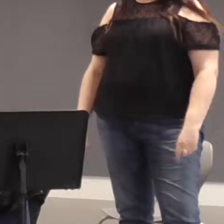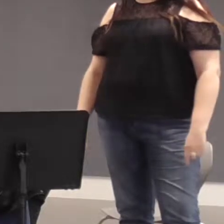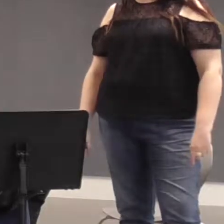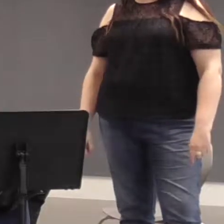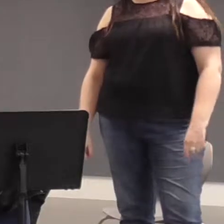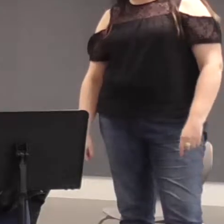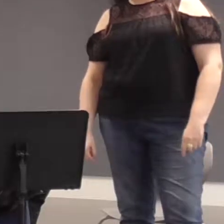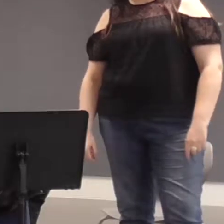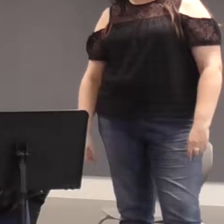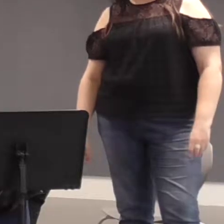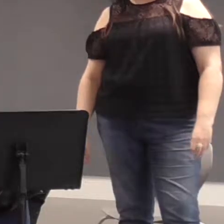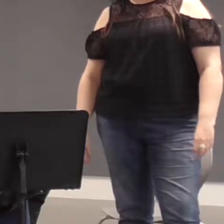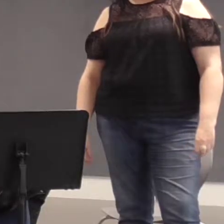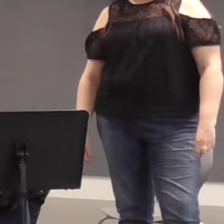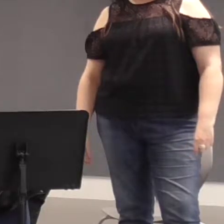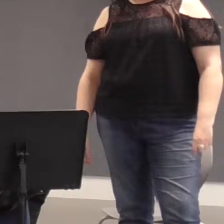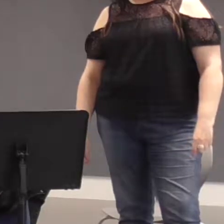Did you sleep with someone else? I don't know.